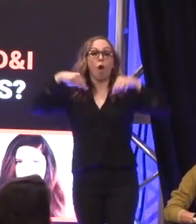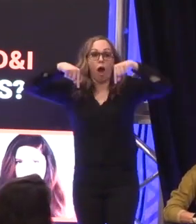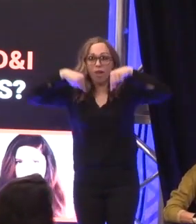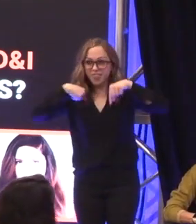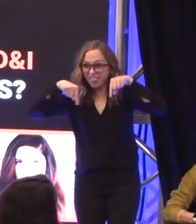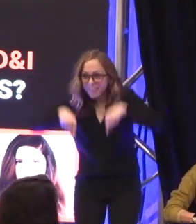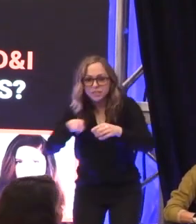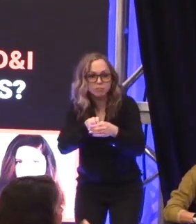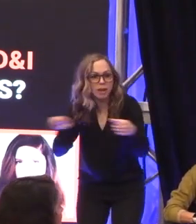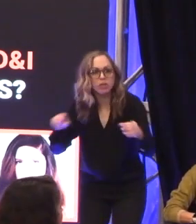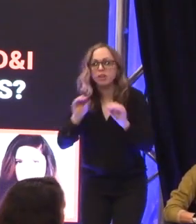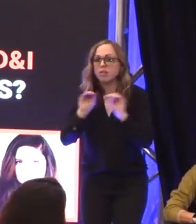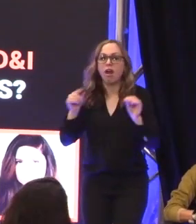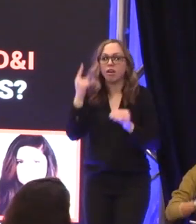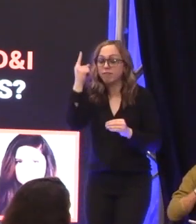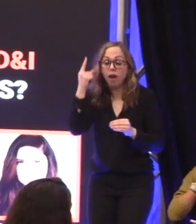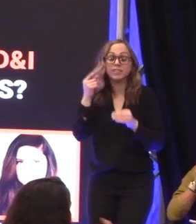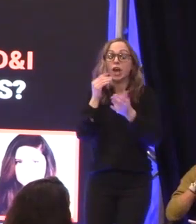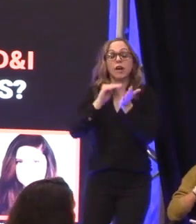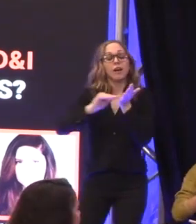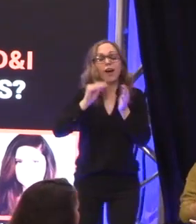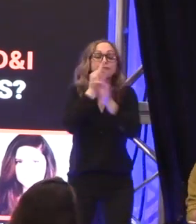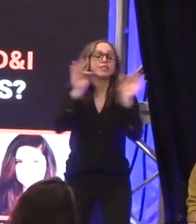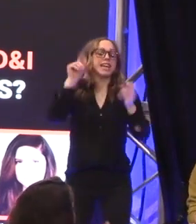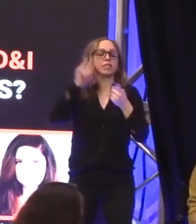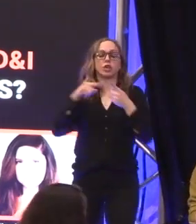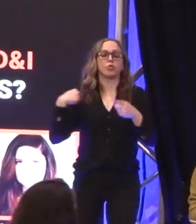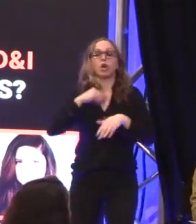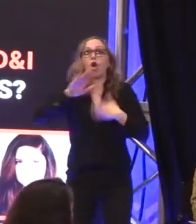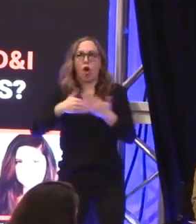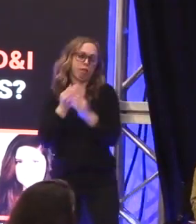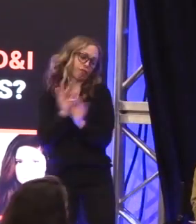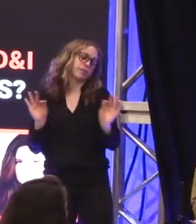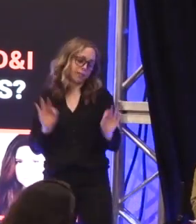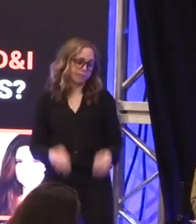because none of us get free until we're all free. Thank you.